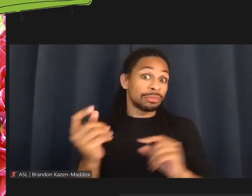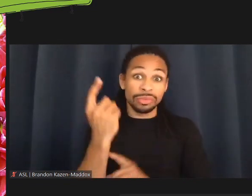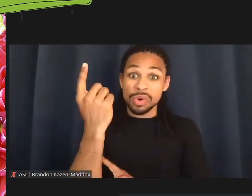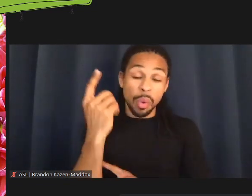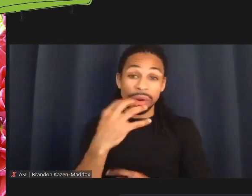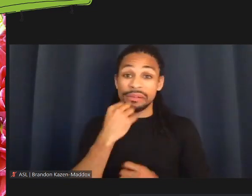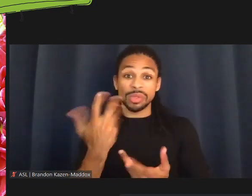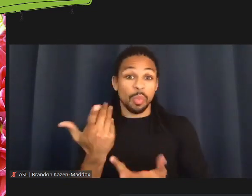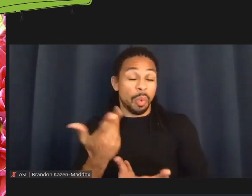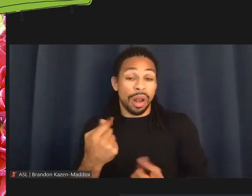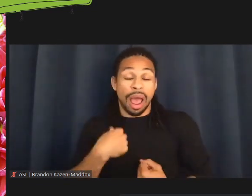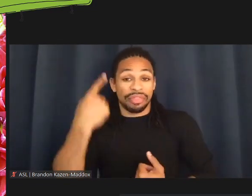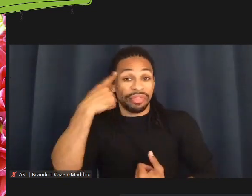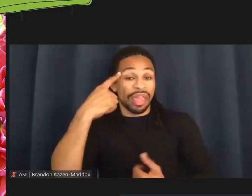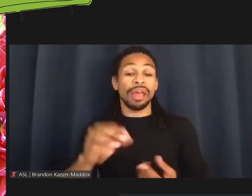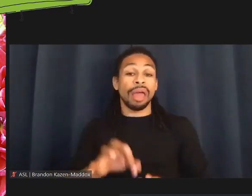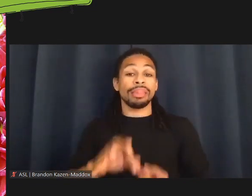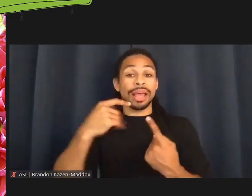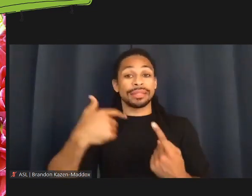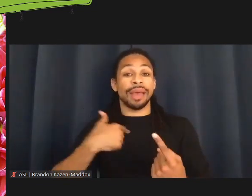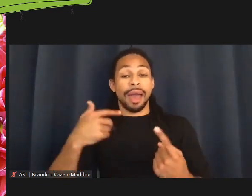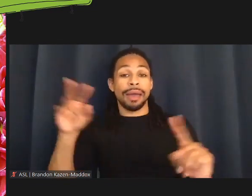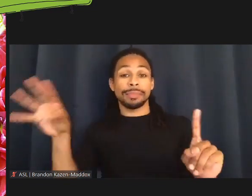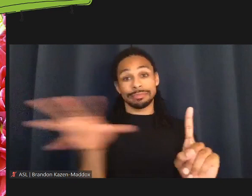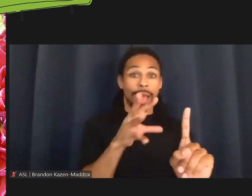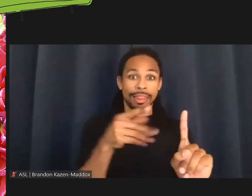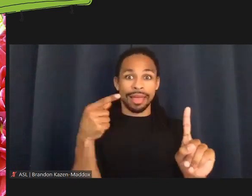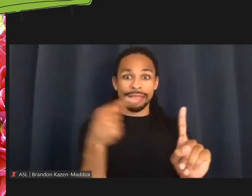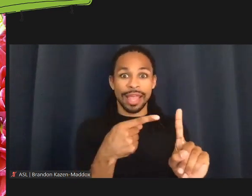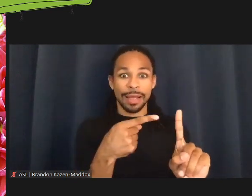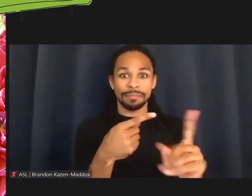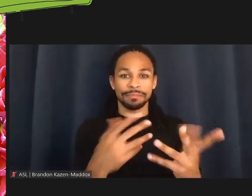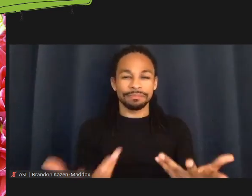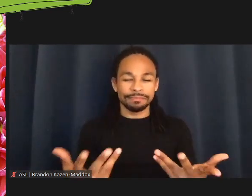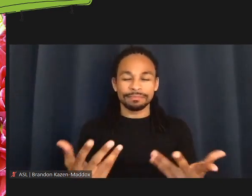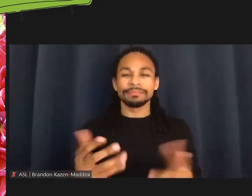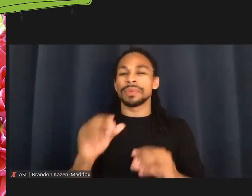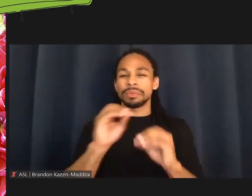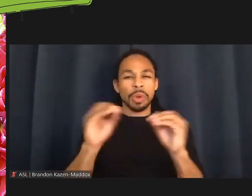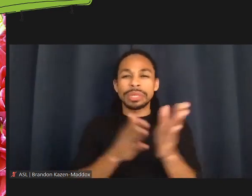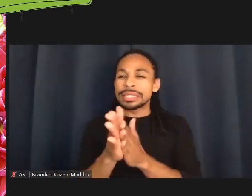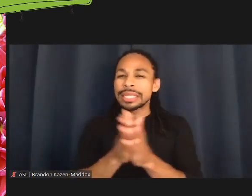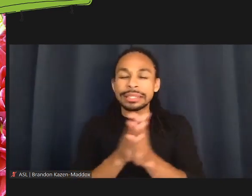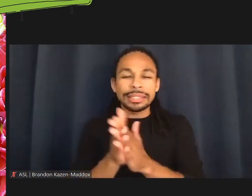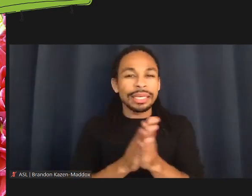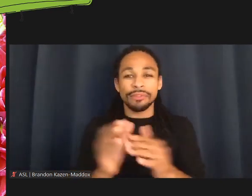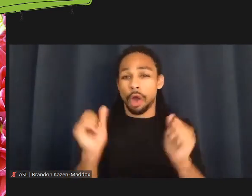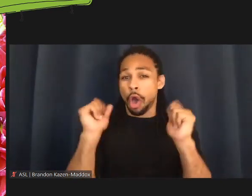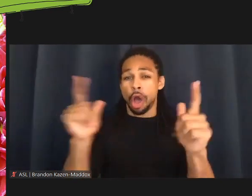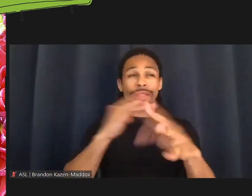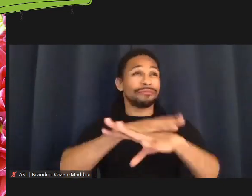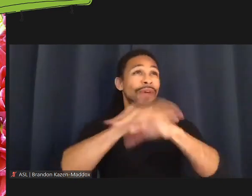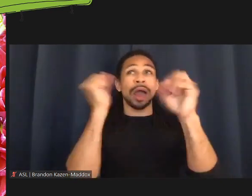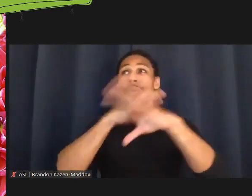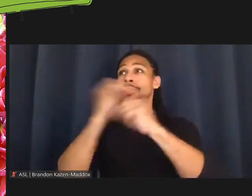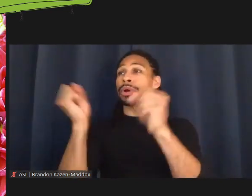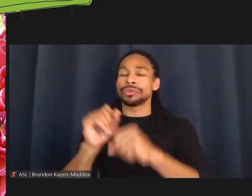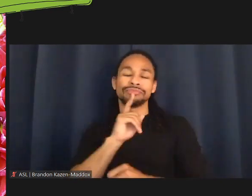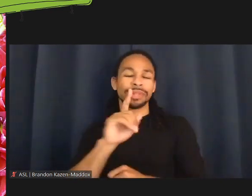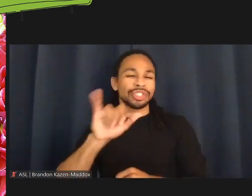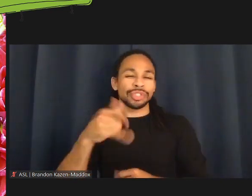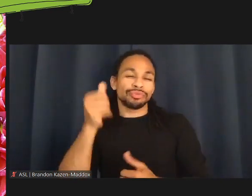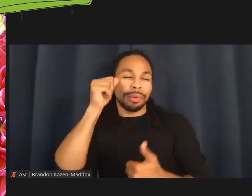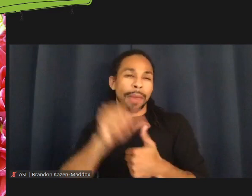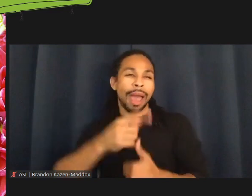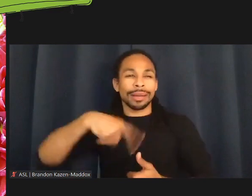Nothing ever resolves itself in America. No incentive you see. All fireworks are just replicas of some foreign bomb.